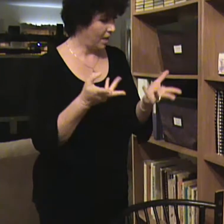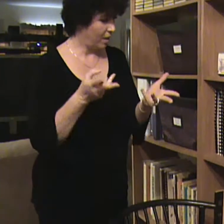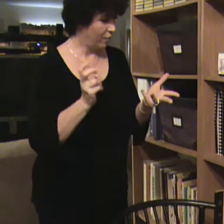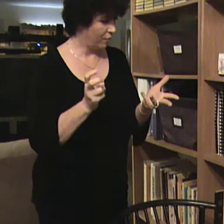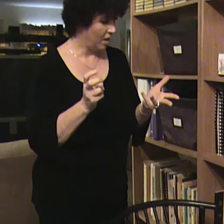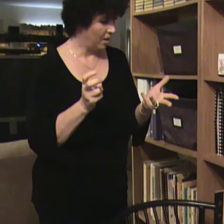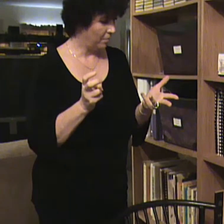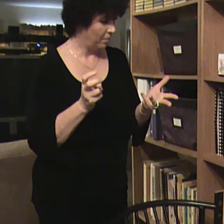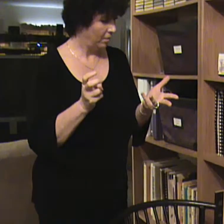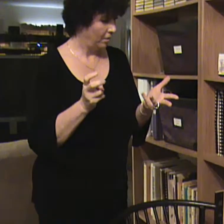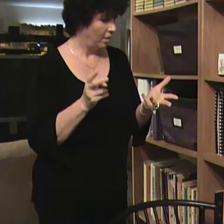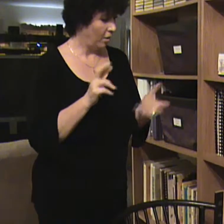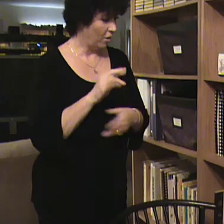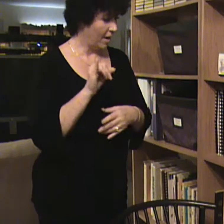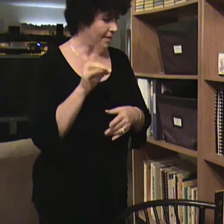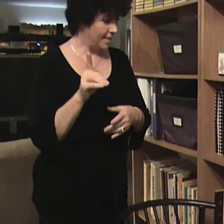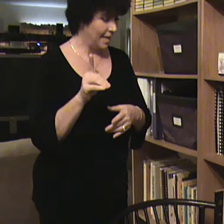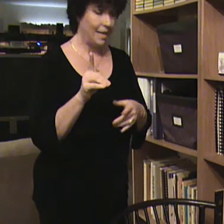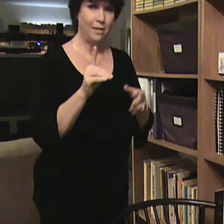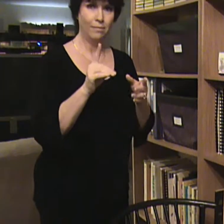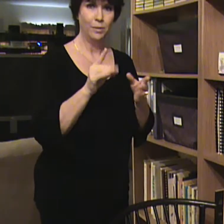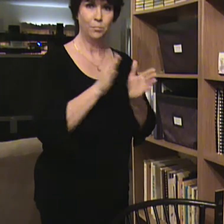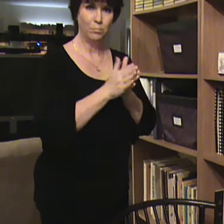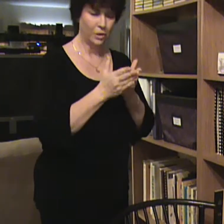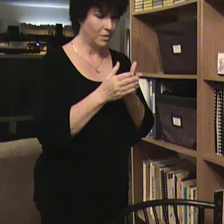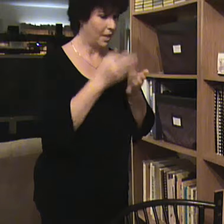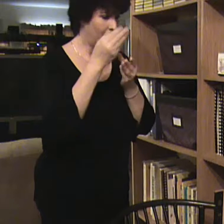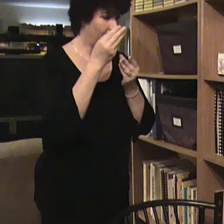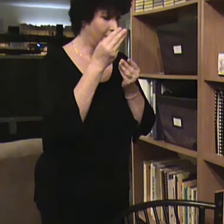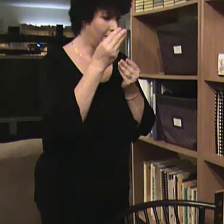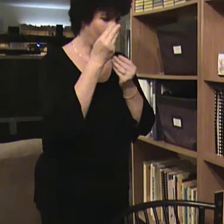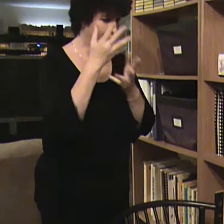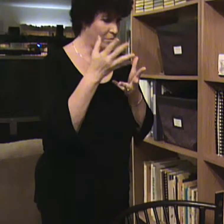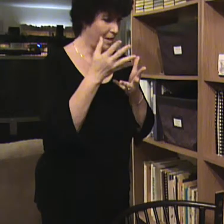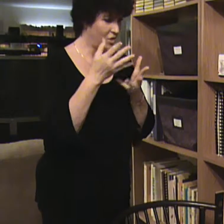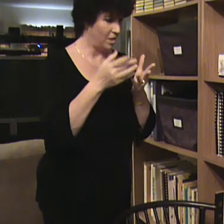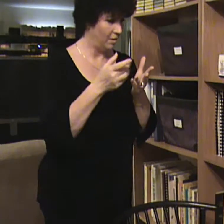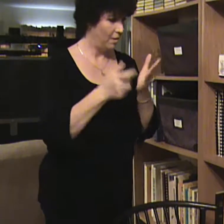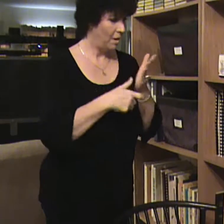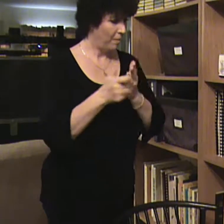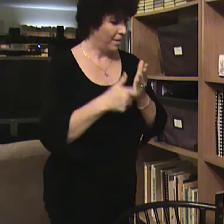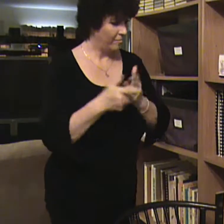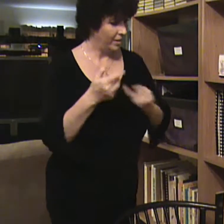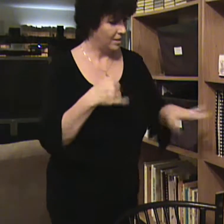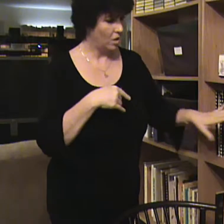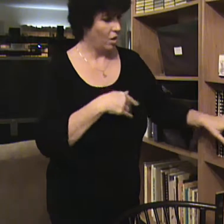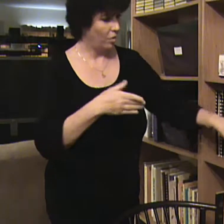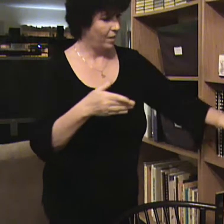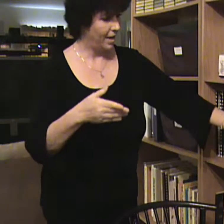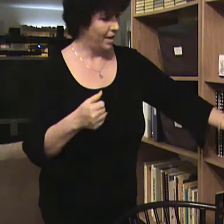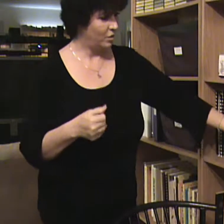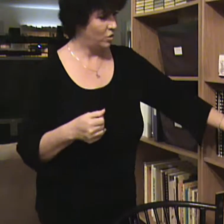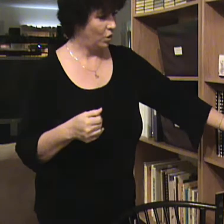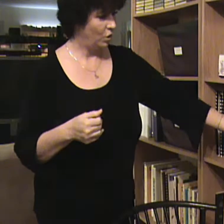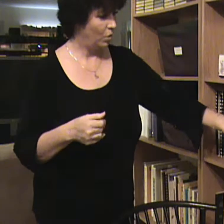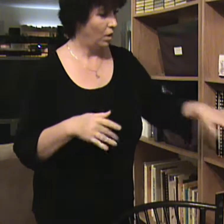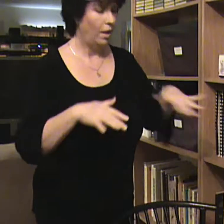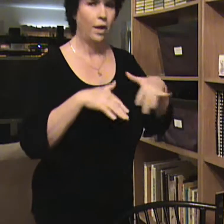Everything from RID books and information pamphlets all the way into, you